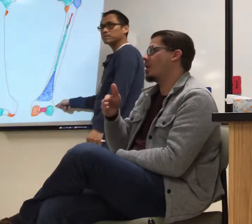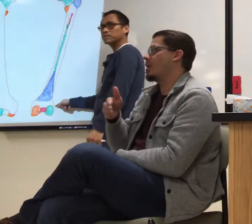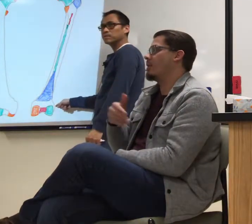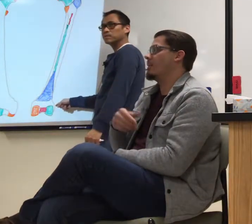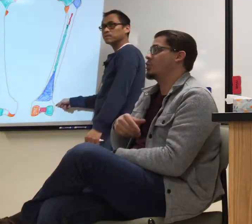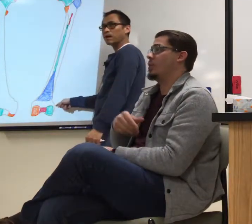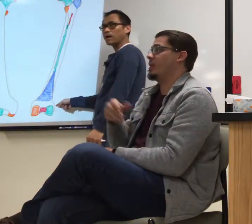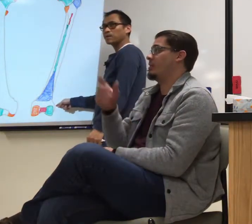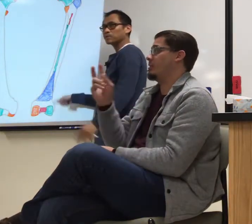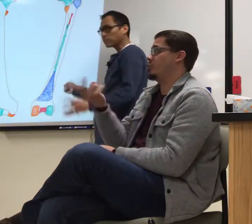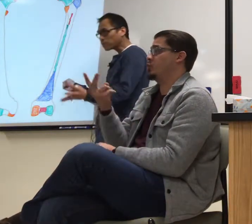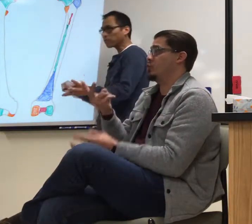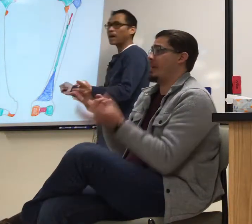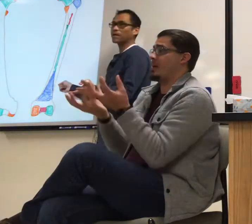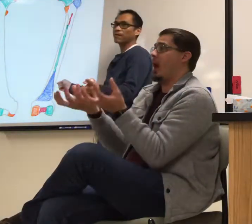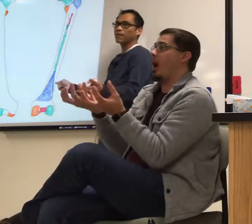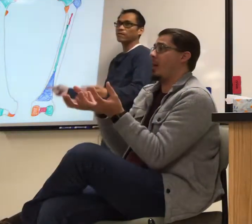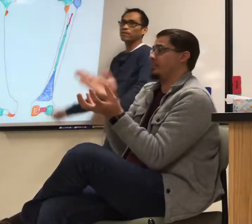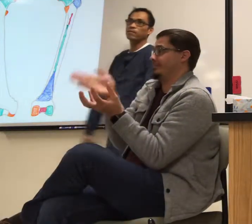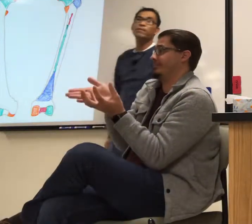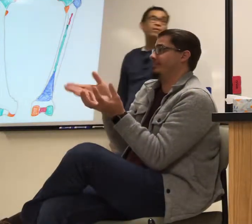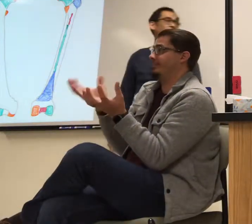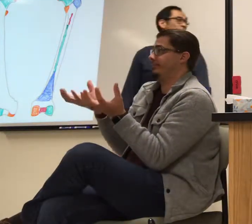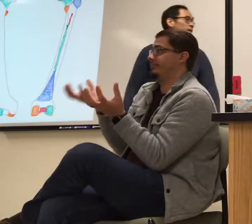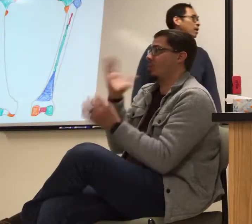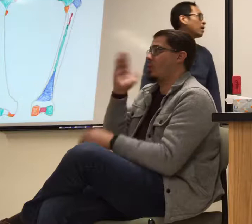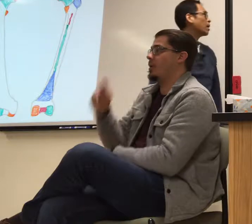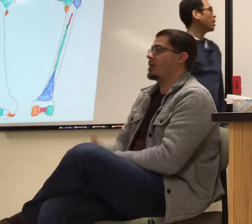knobs. Okay, so look for it back there.